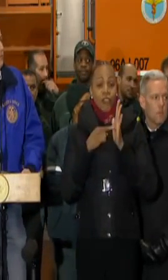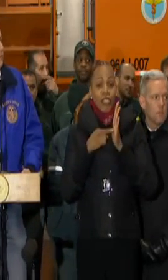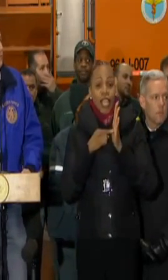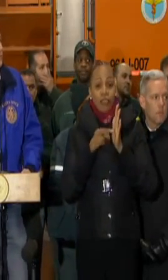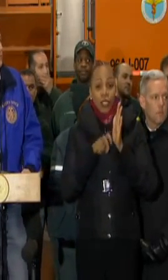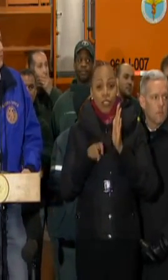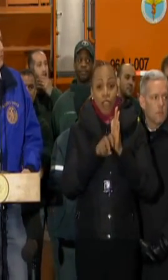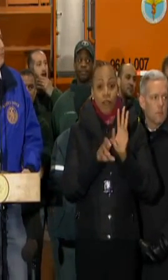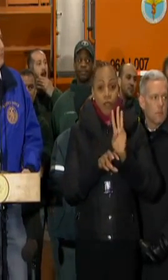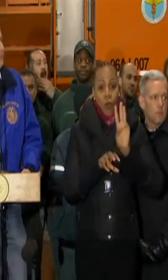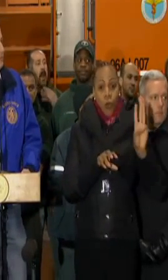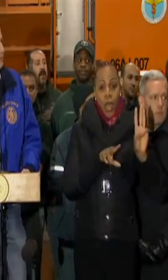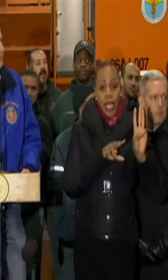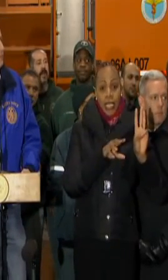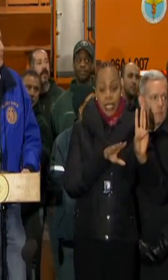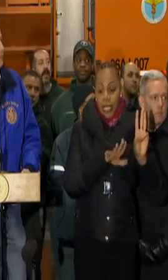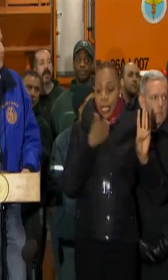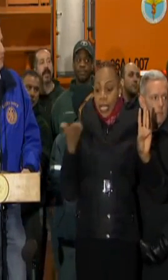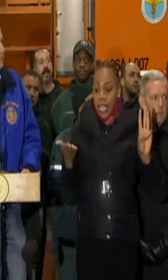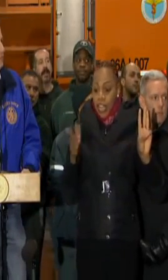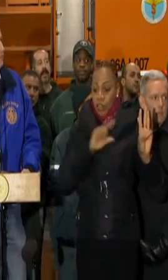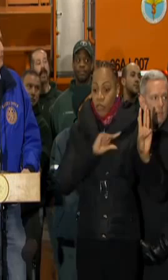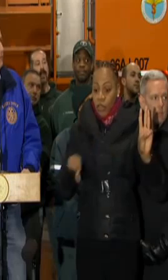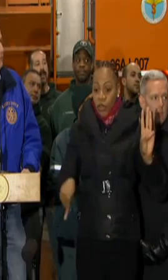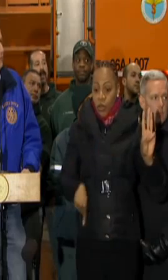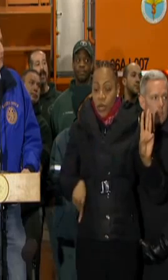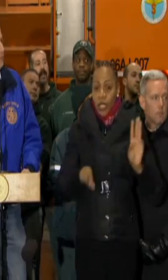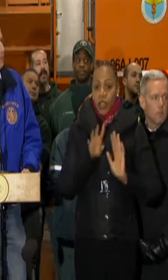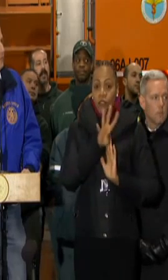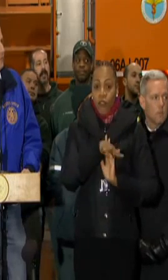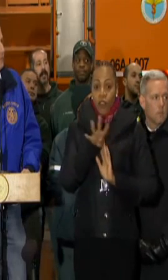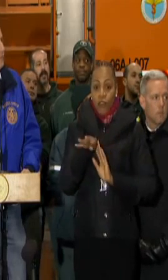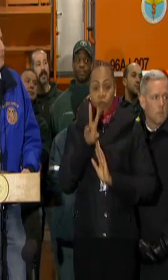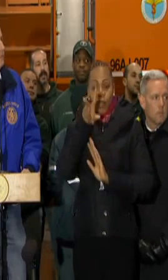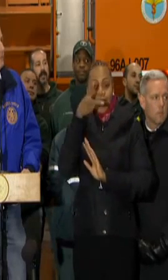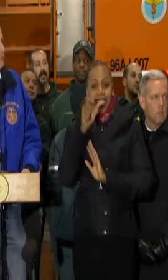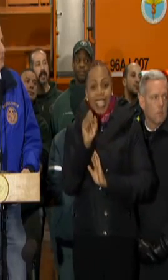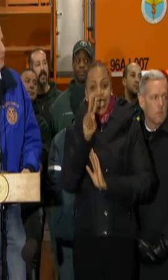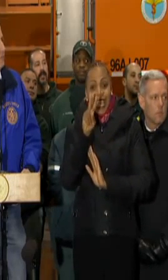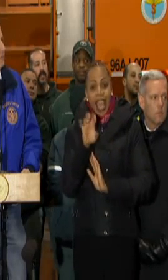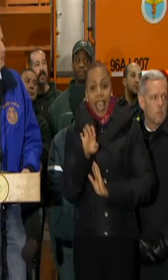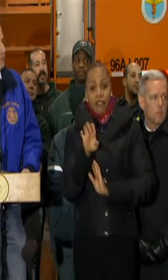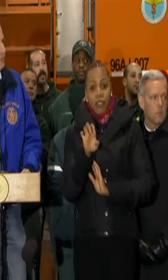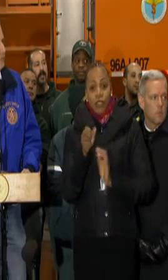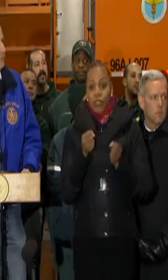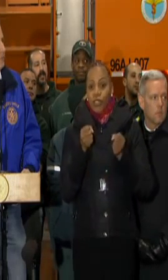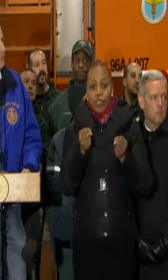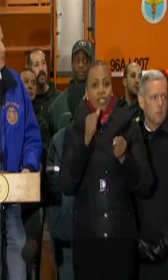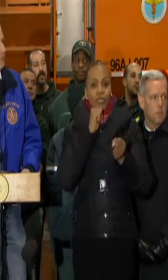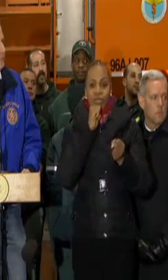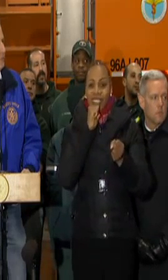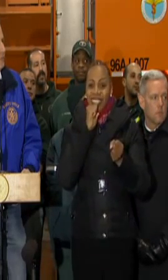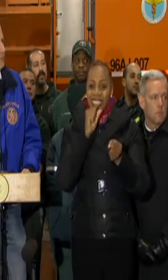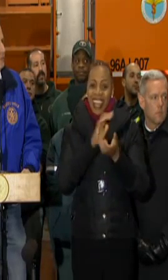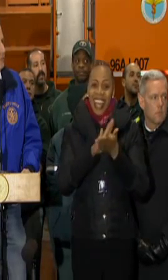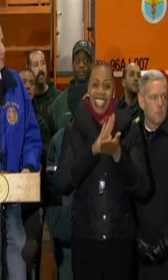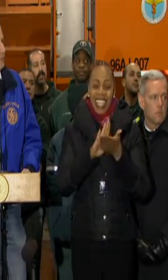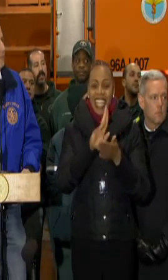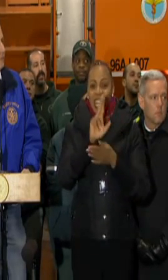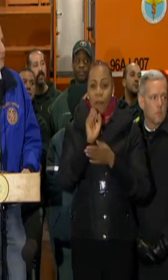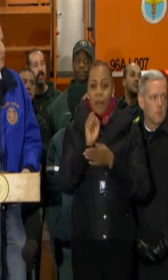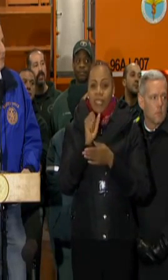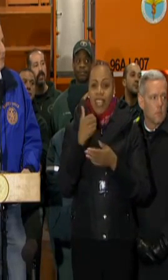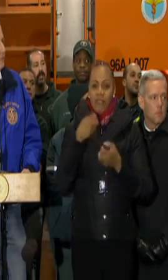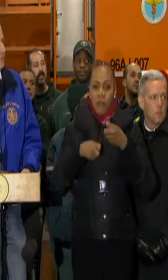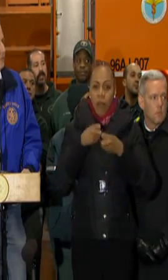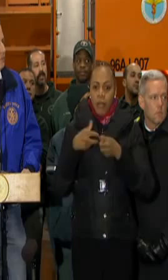from the west side of Manhattan here in Woodside, at 44th and 2nd Avenue, the streets were not in great shape and the buses were having some trouble. They were